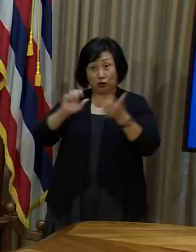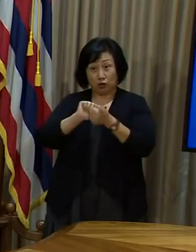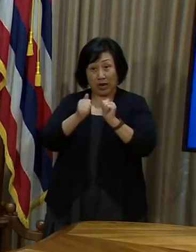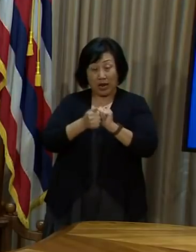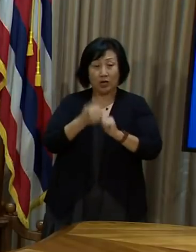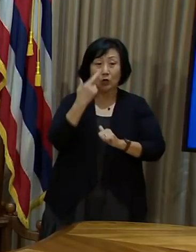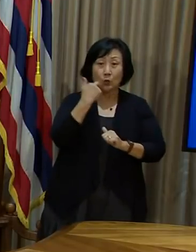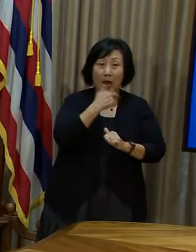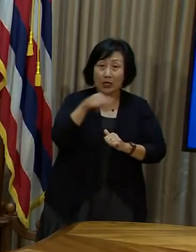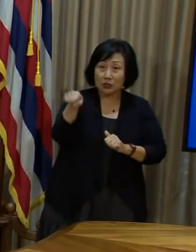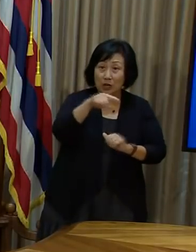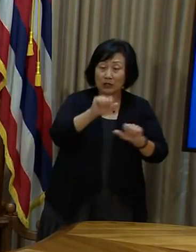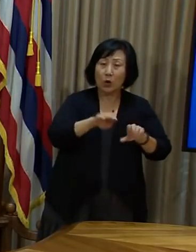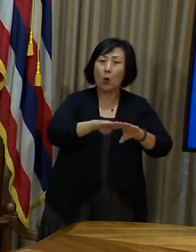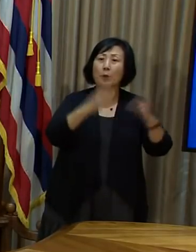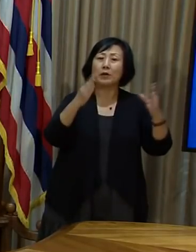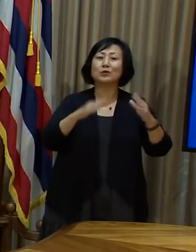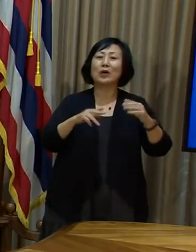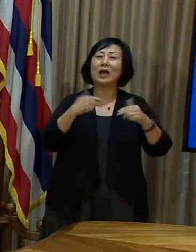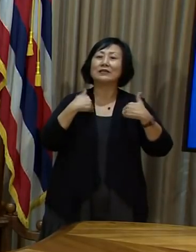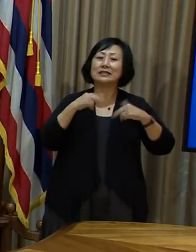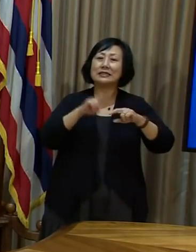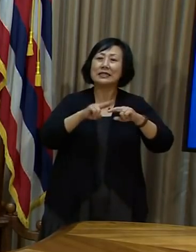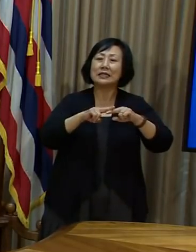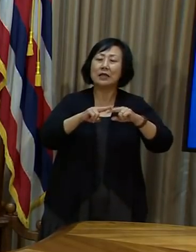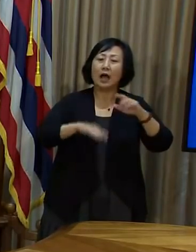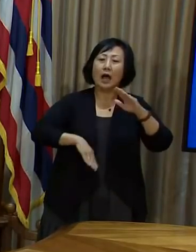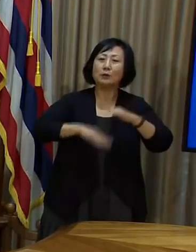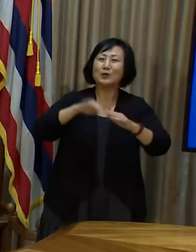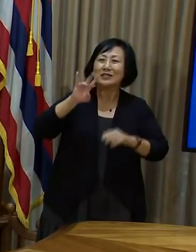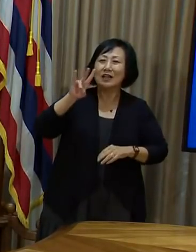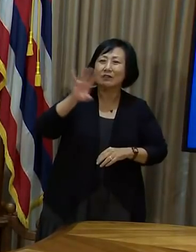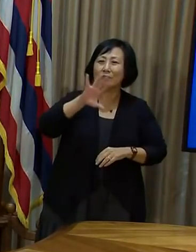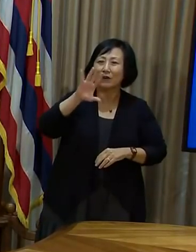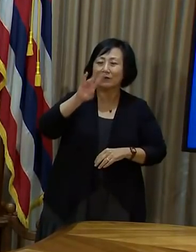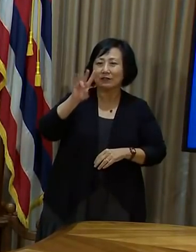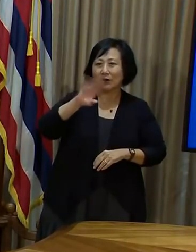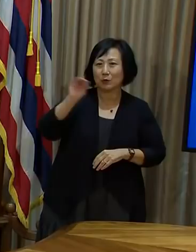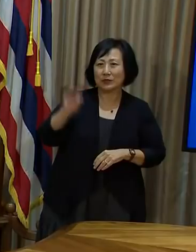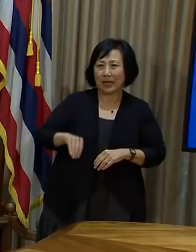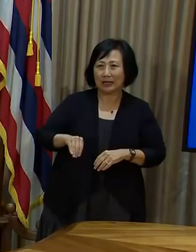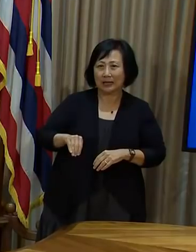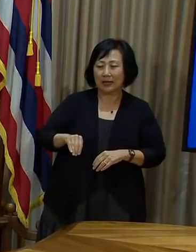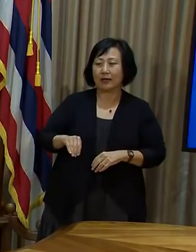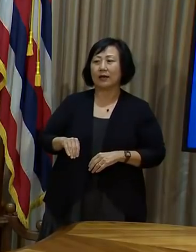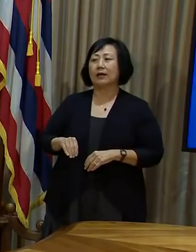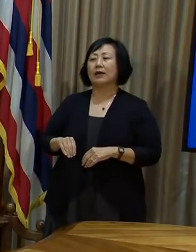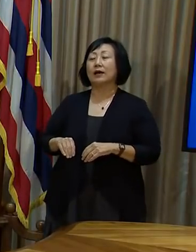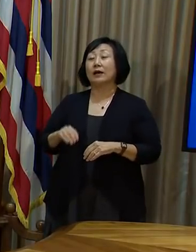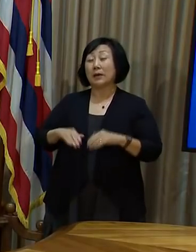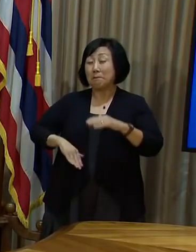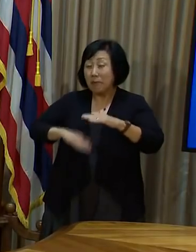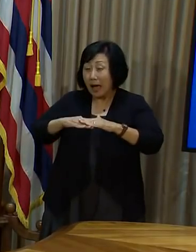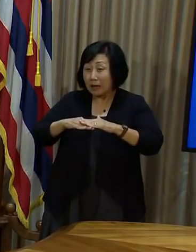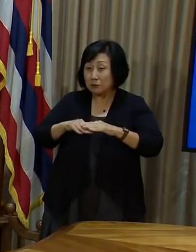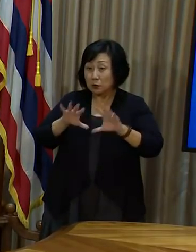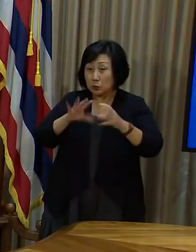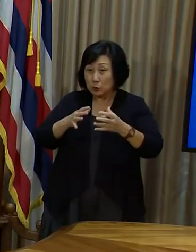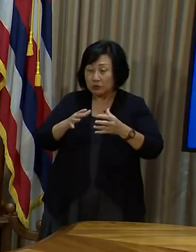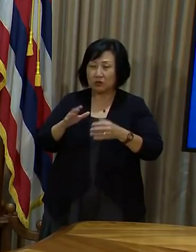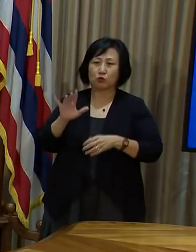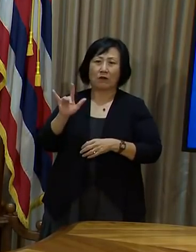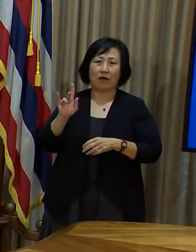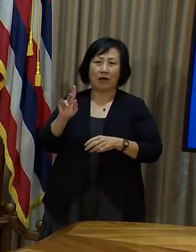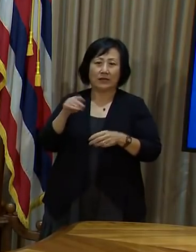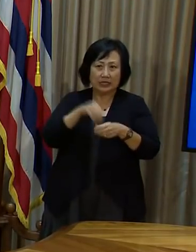able to seat up to 75% of their capacity with maximum group size of